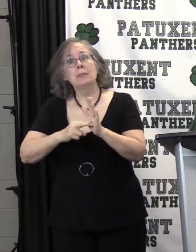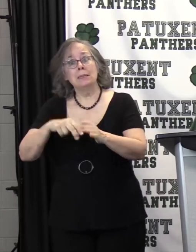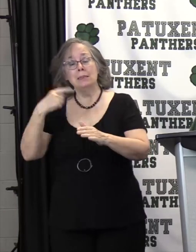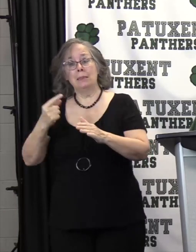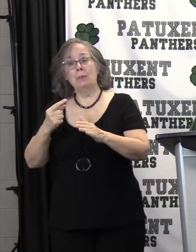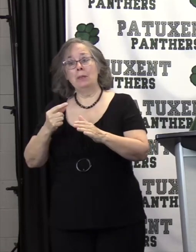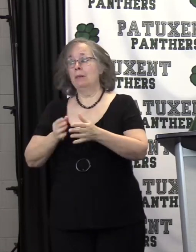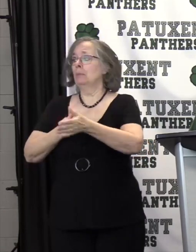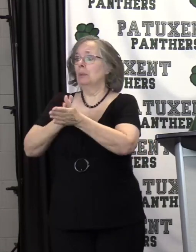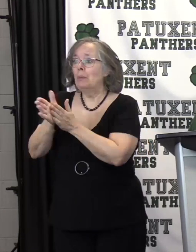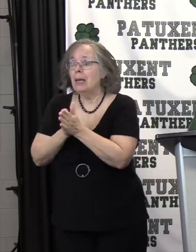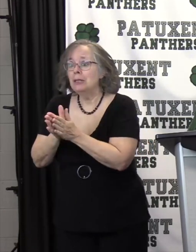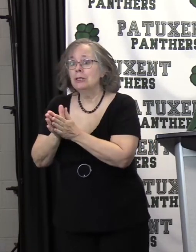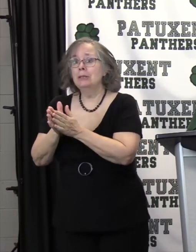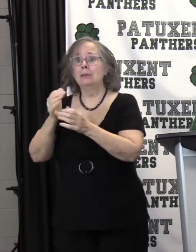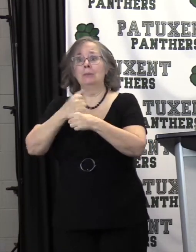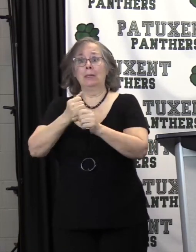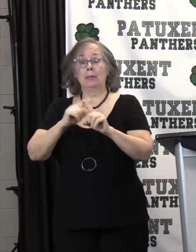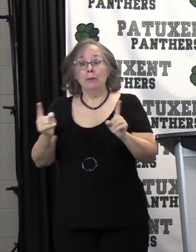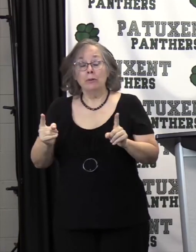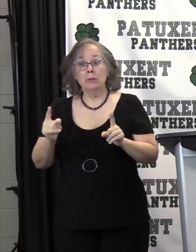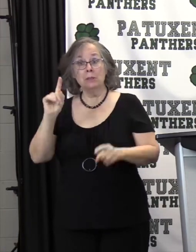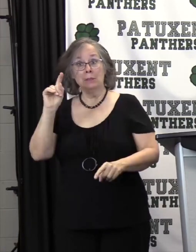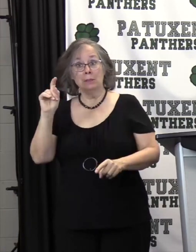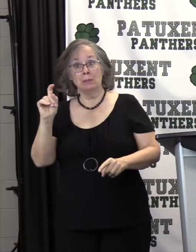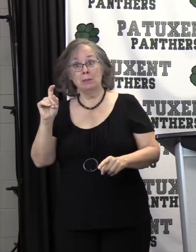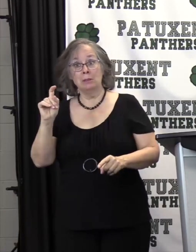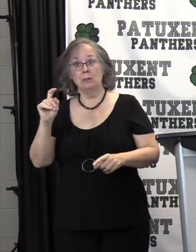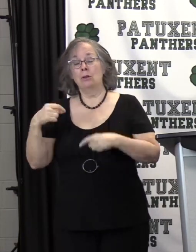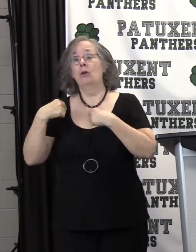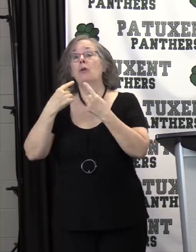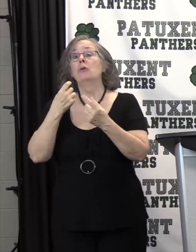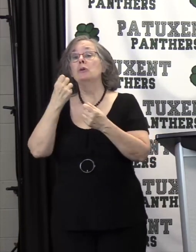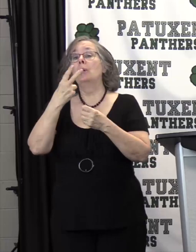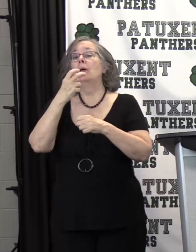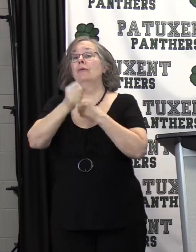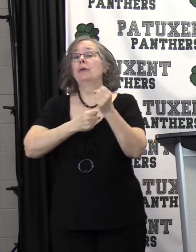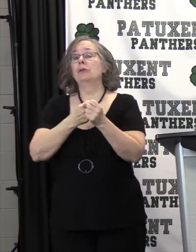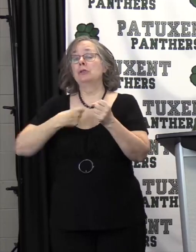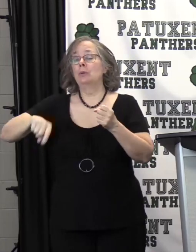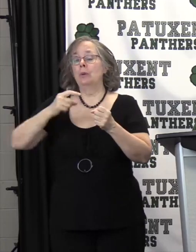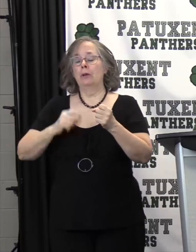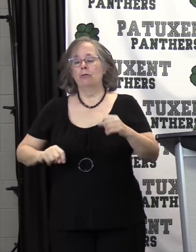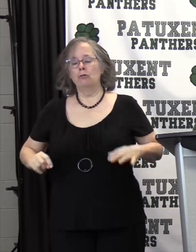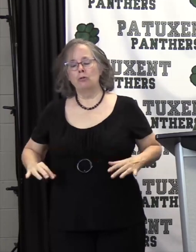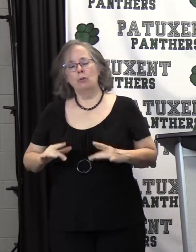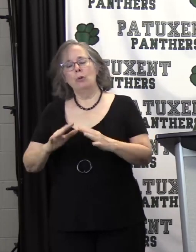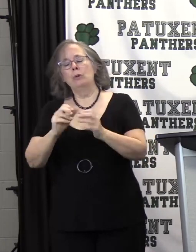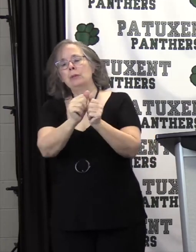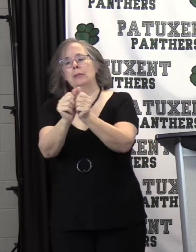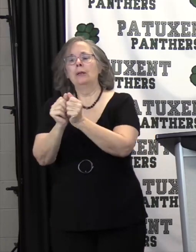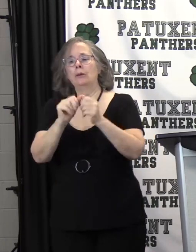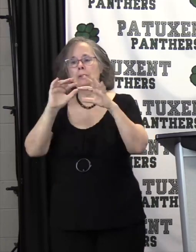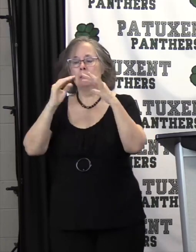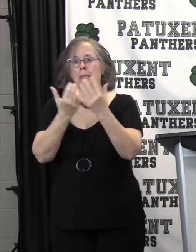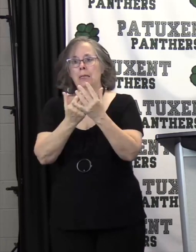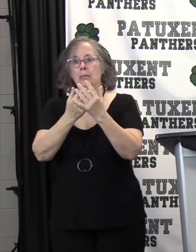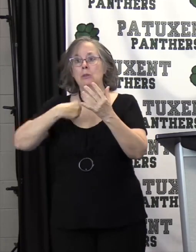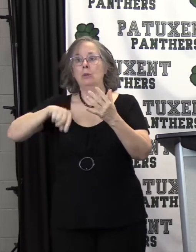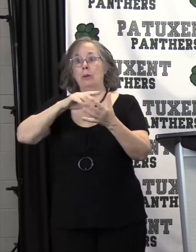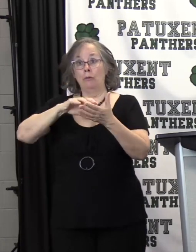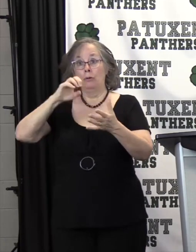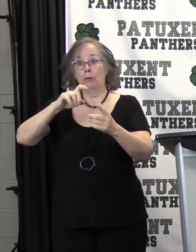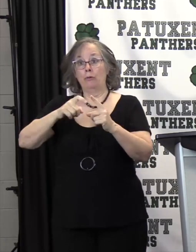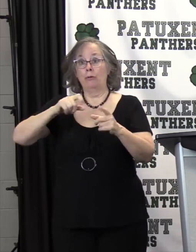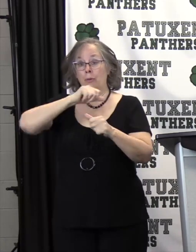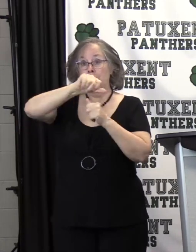Be passionate? Make a difference? For 12 years, we have grown together as a class. We have learned from